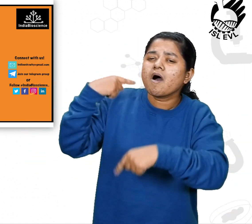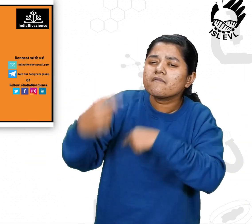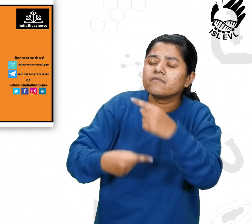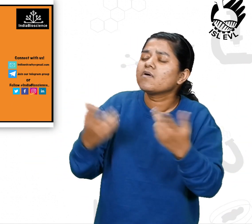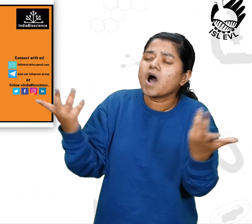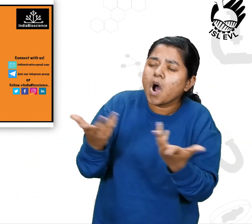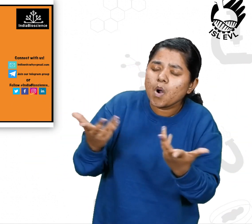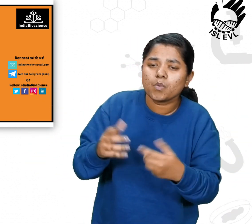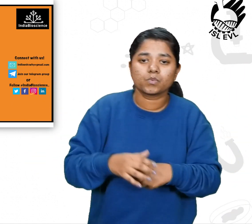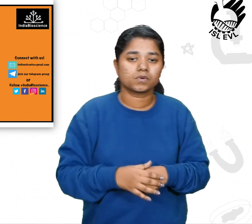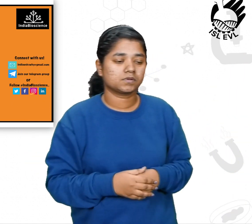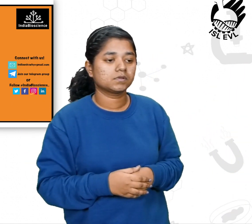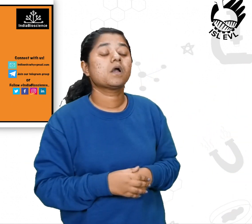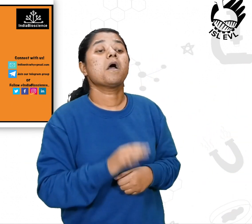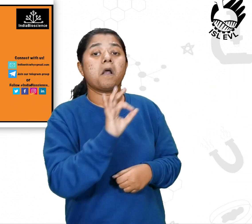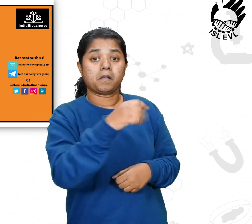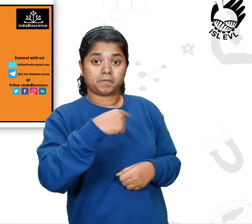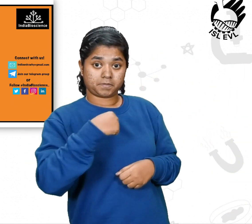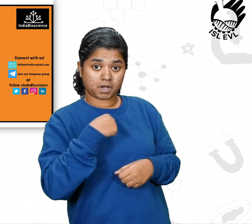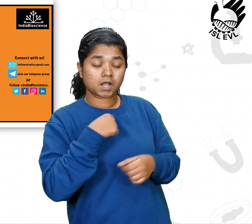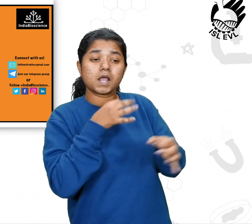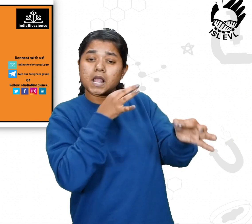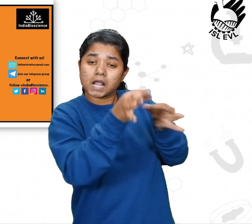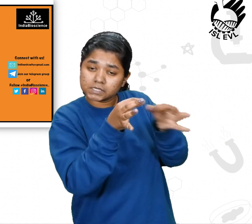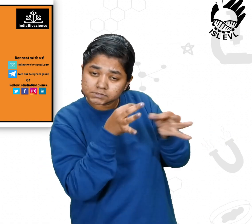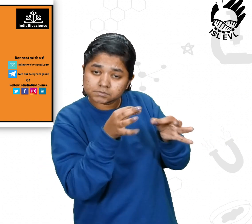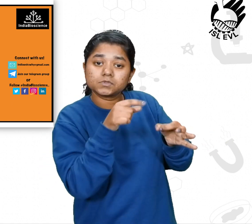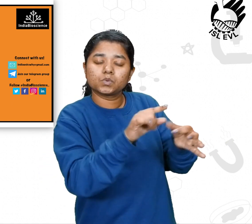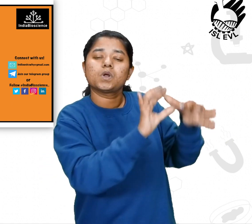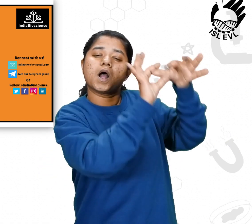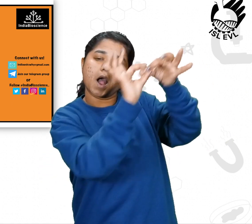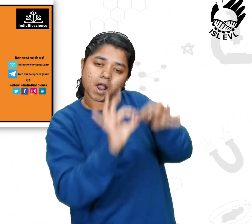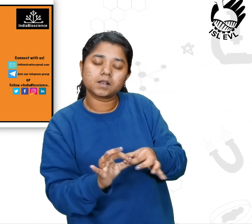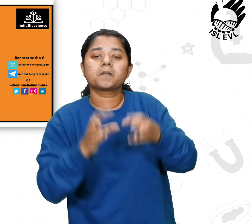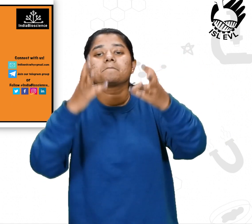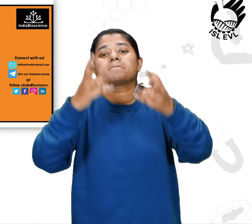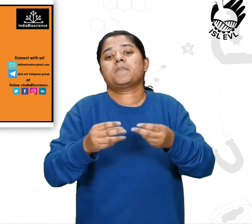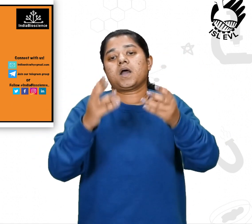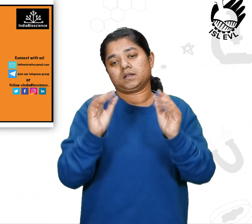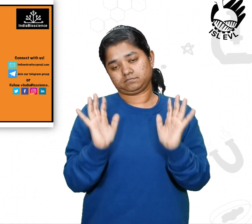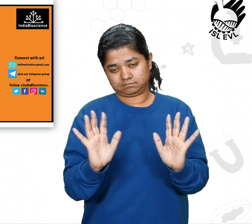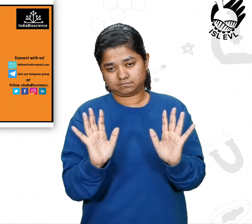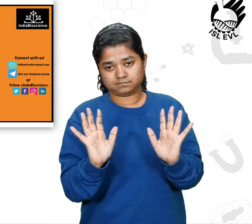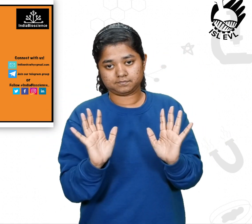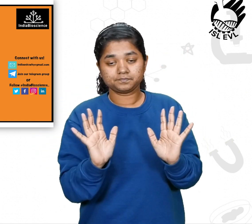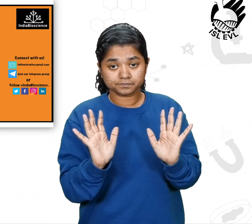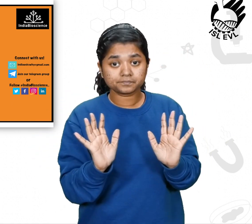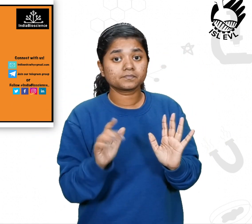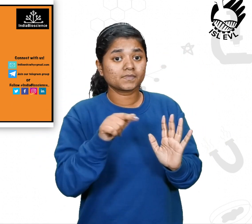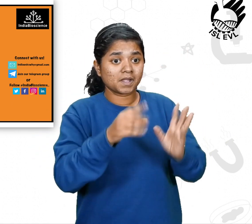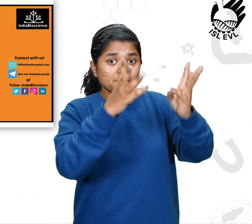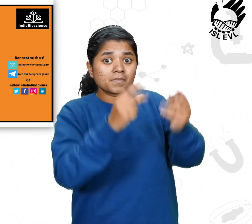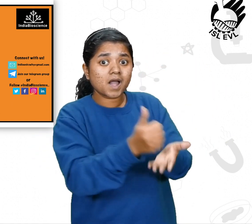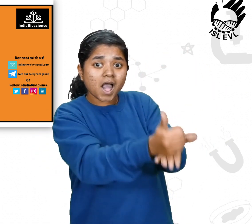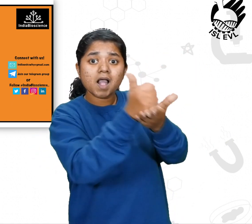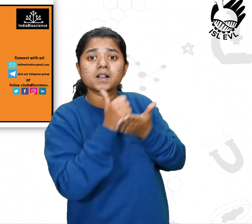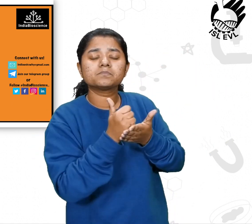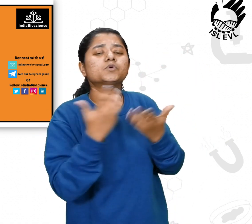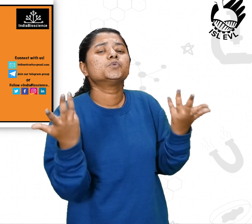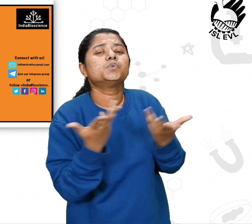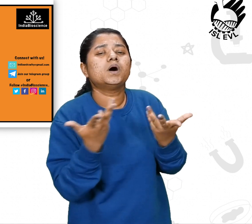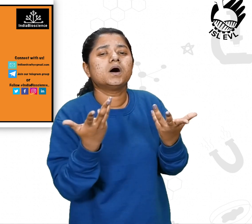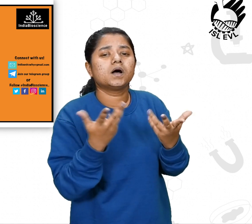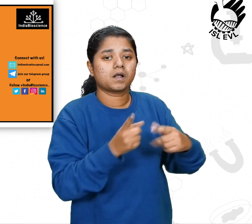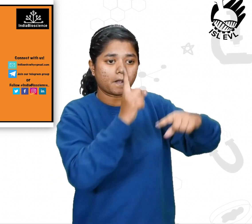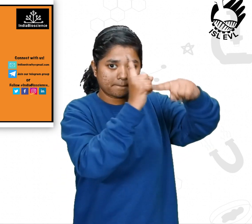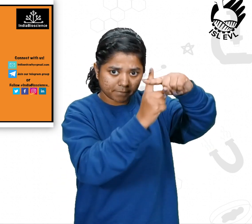and verbally, we can sort of phrase them mathematically with some equations and some and with some functional forms, and we